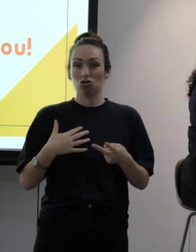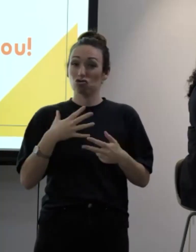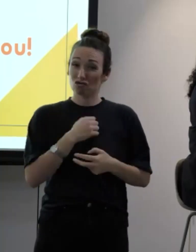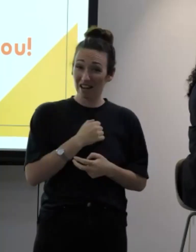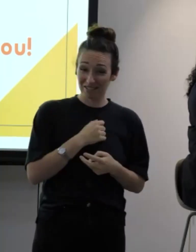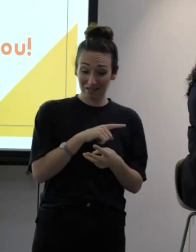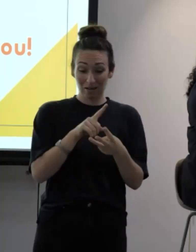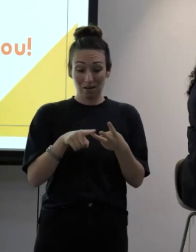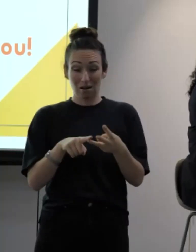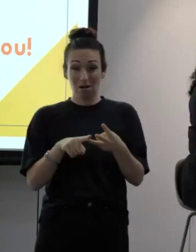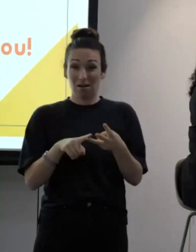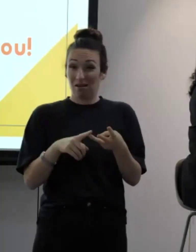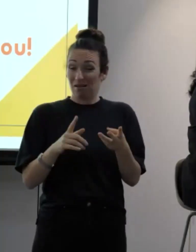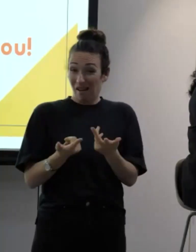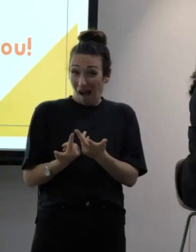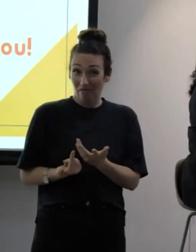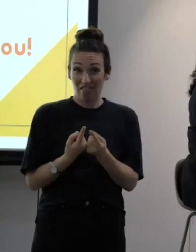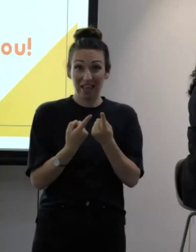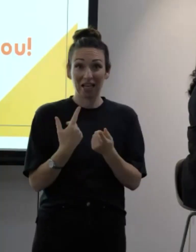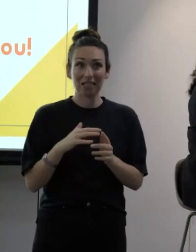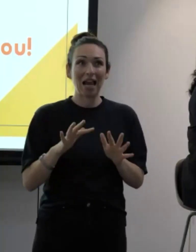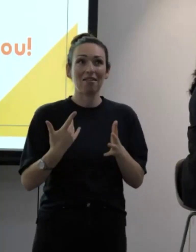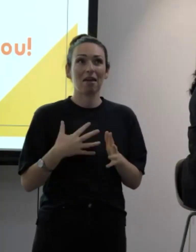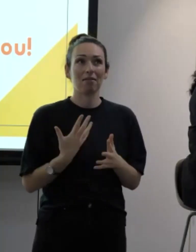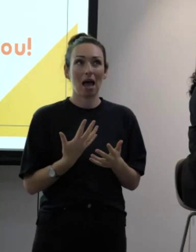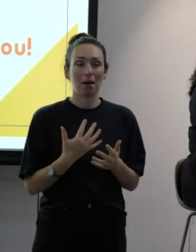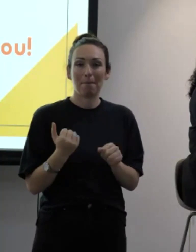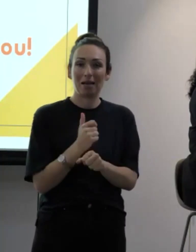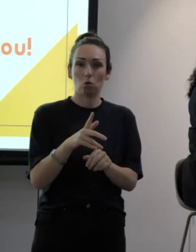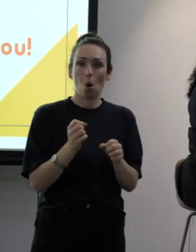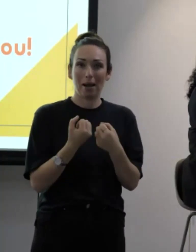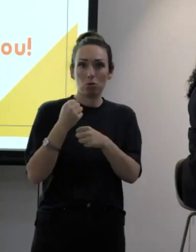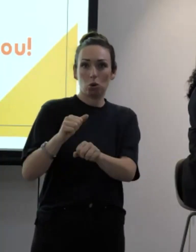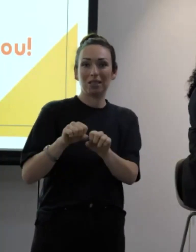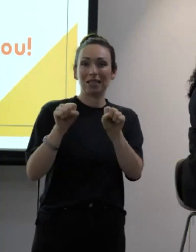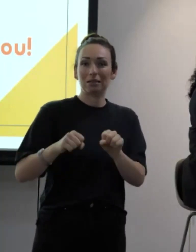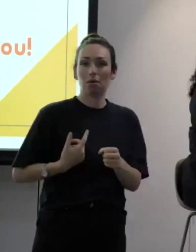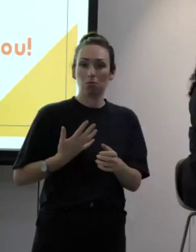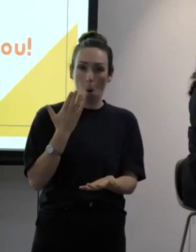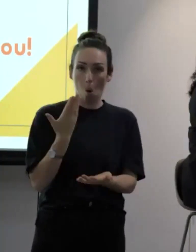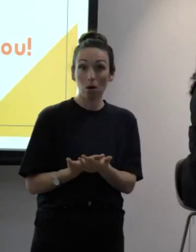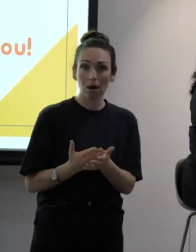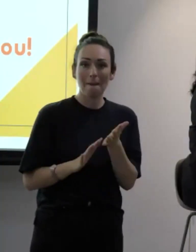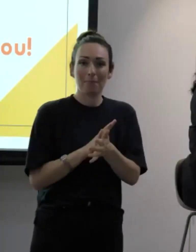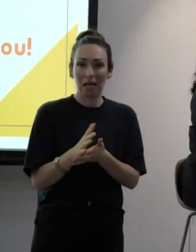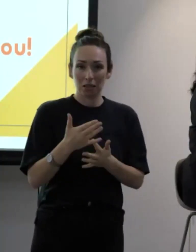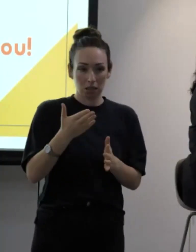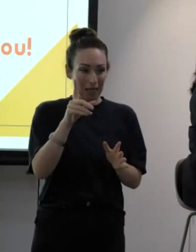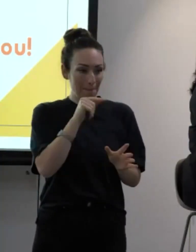that activates your immune system, inflames you, makes you really stressed, whether it's a